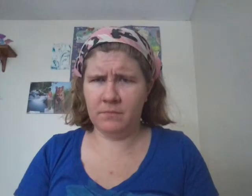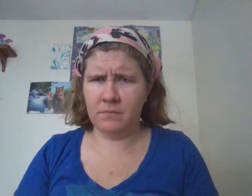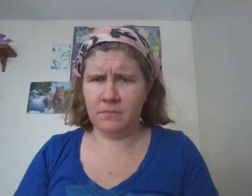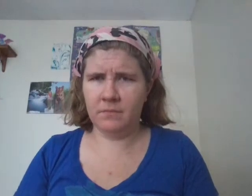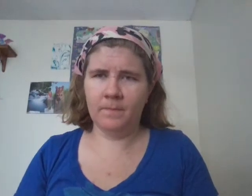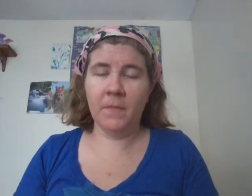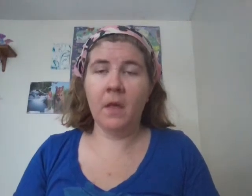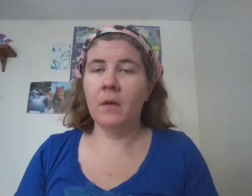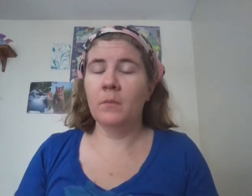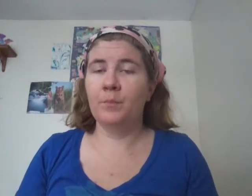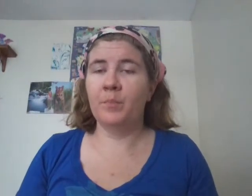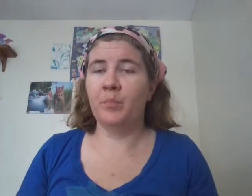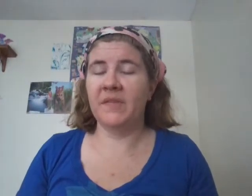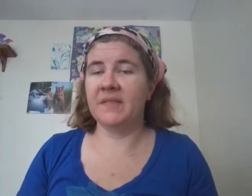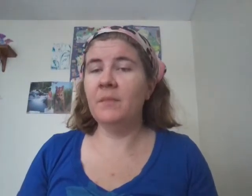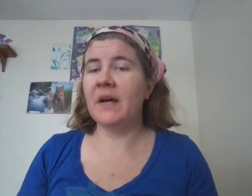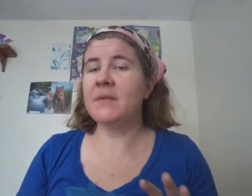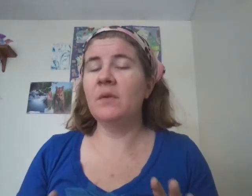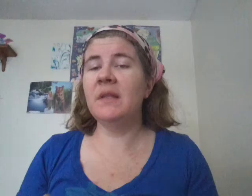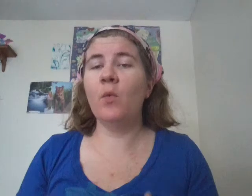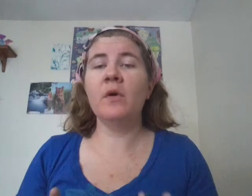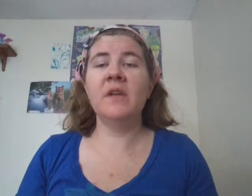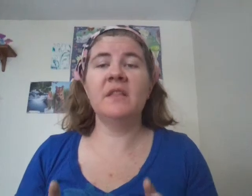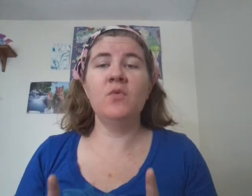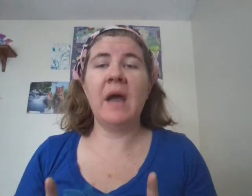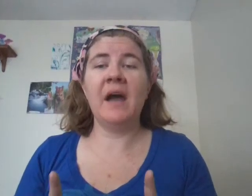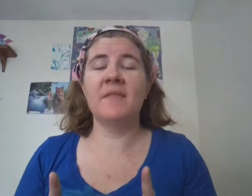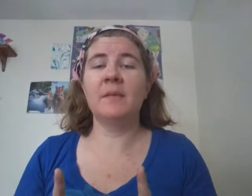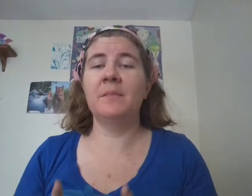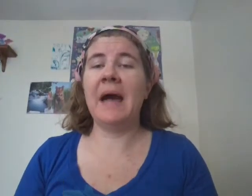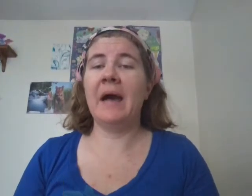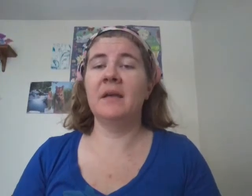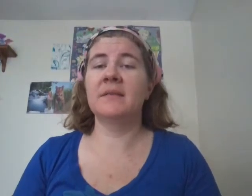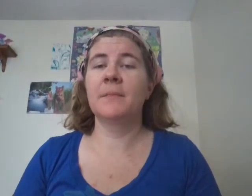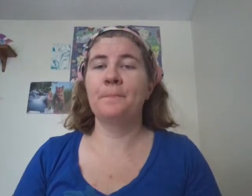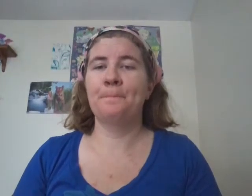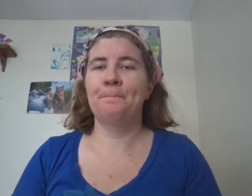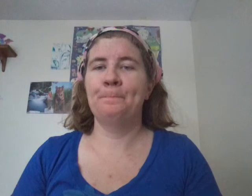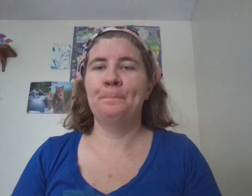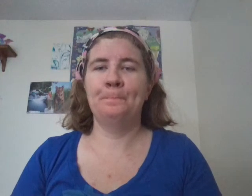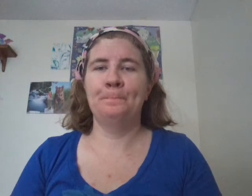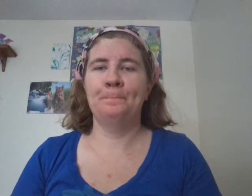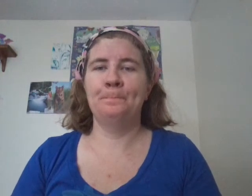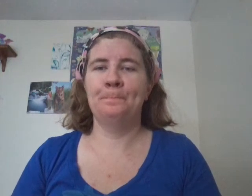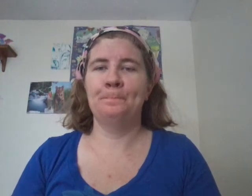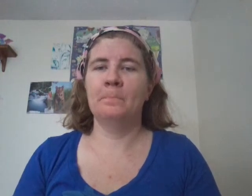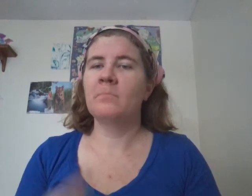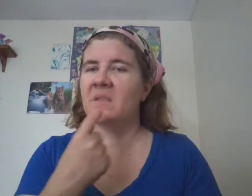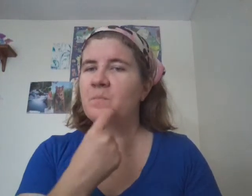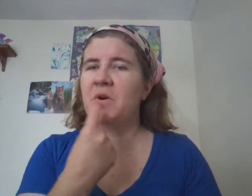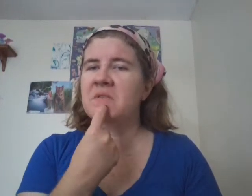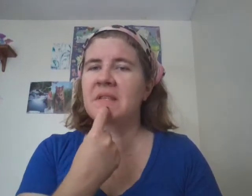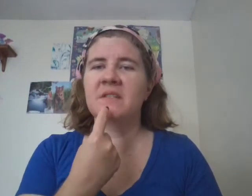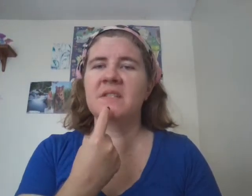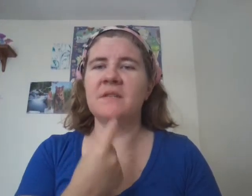but sometimes the only warning that you have that somebody's mad is the pursed lips is just,